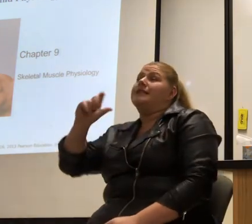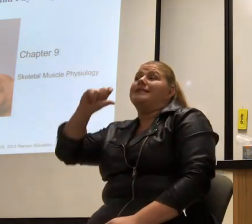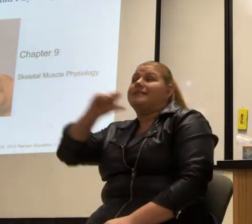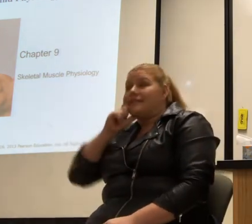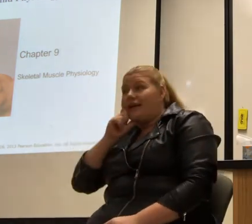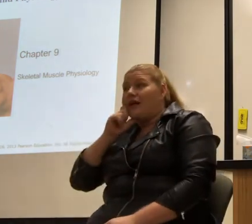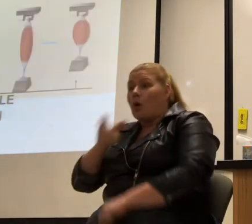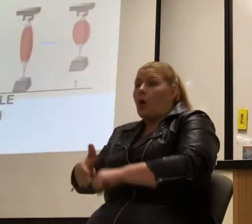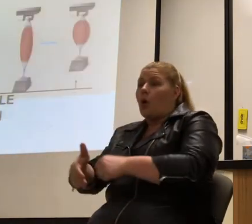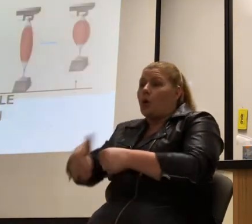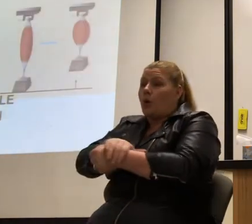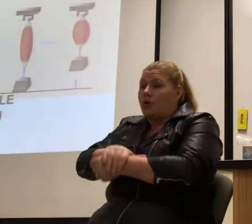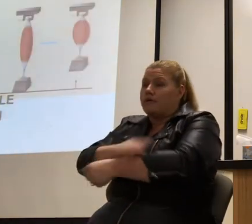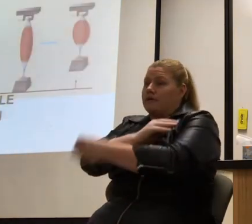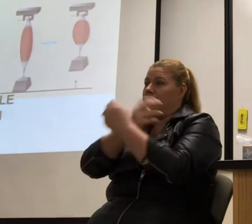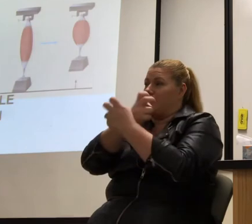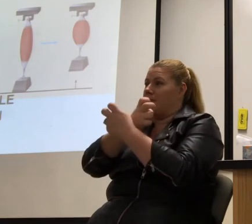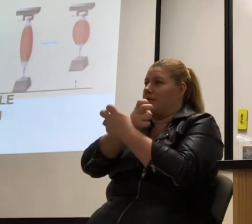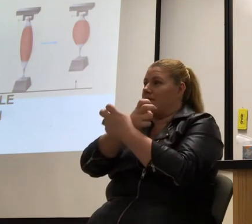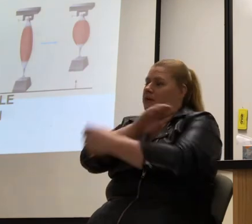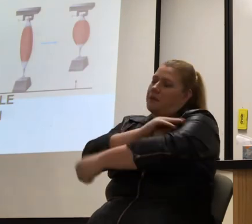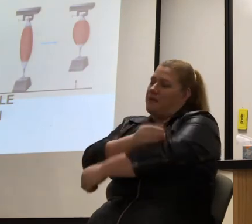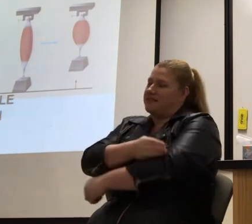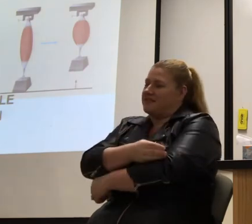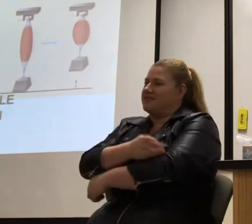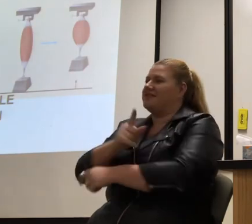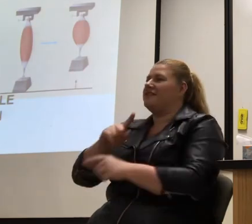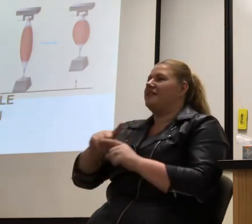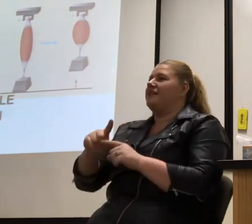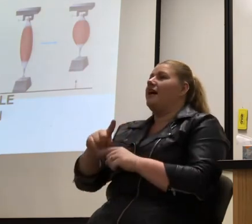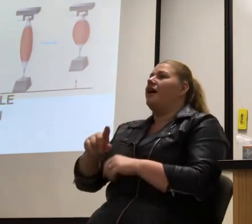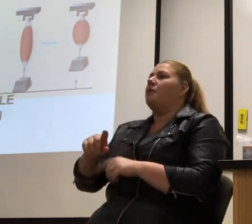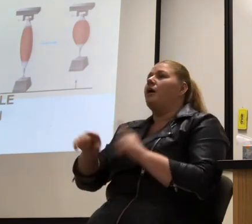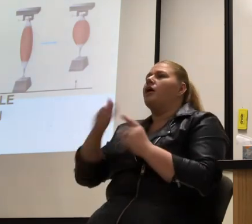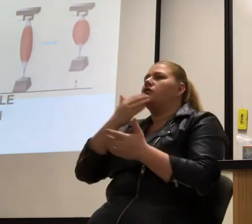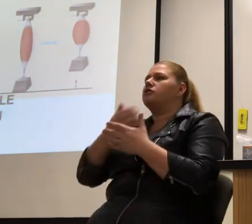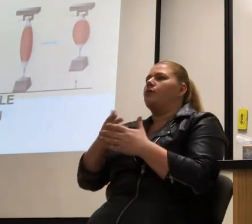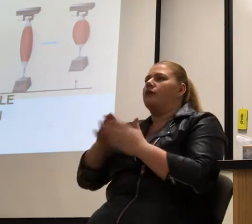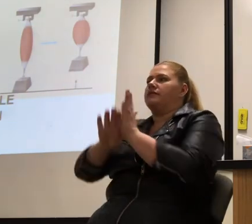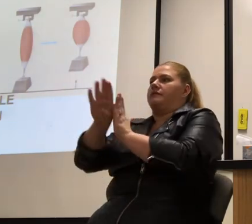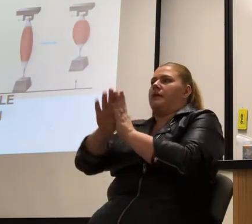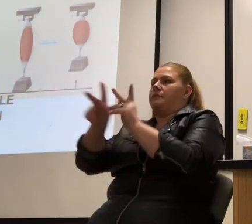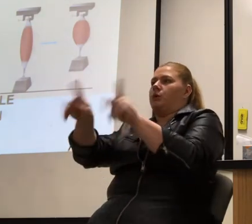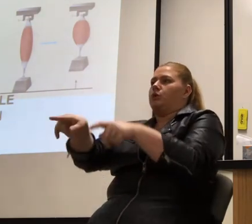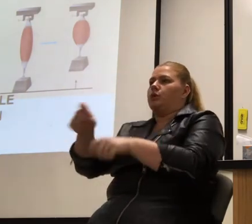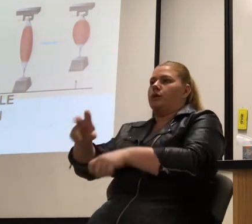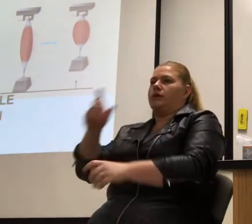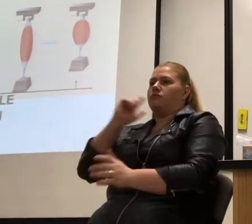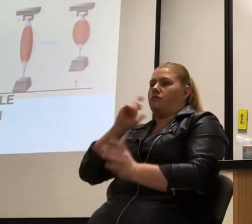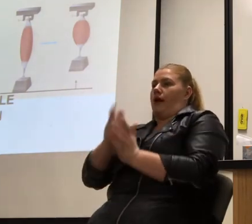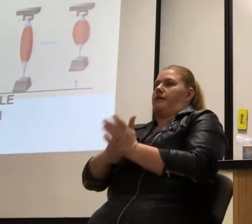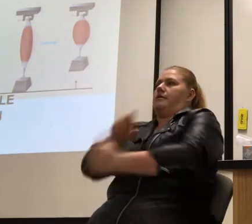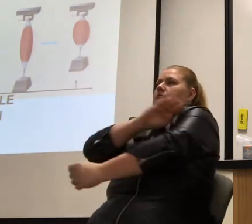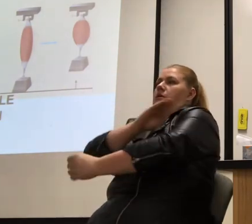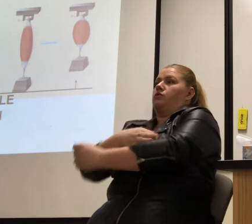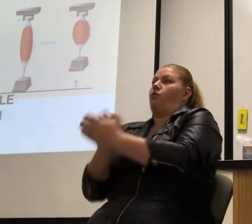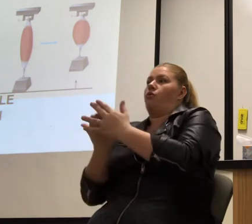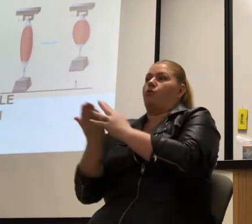And in a well-developed person, the muscles bulge through the skin. You can even identify them through the skin.